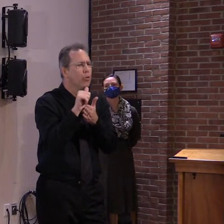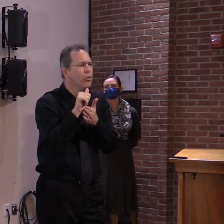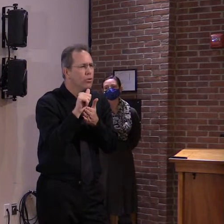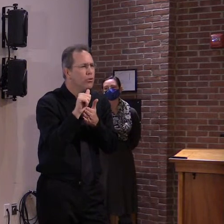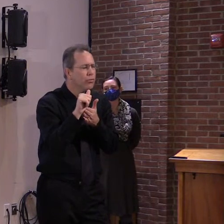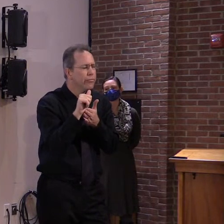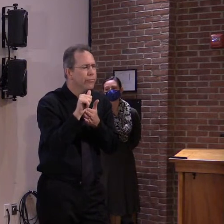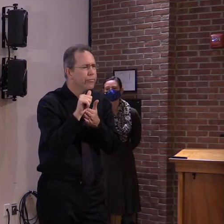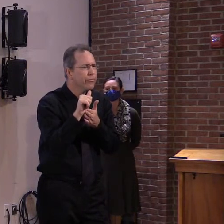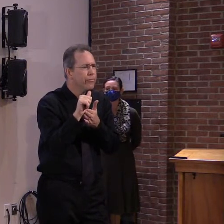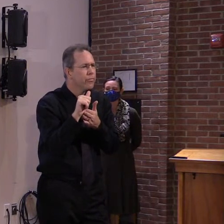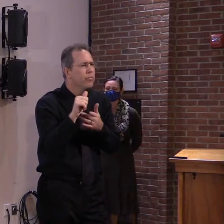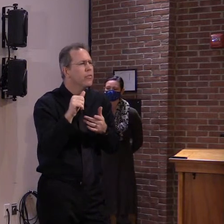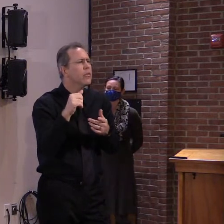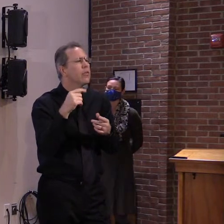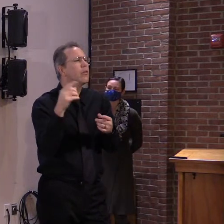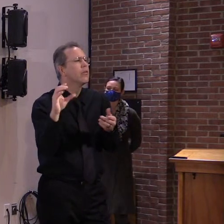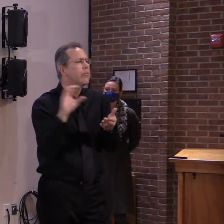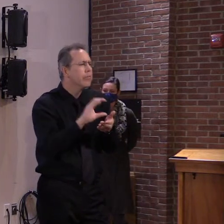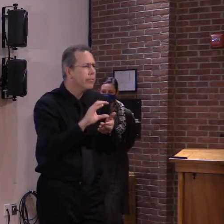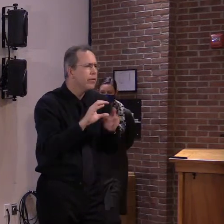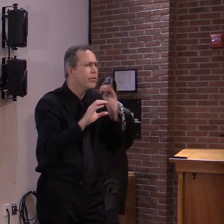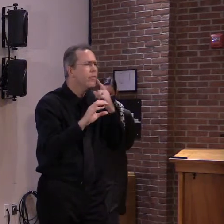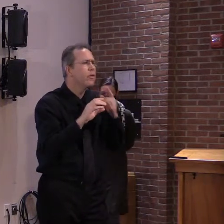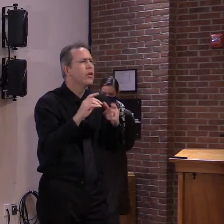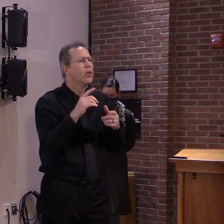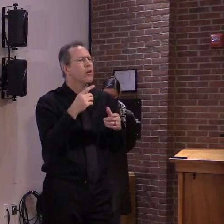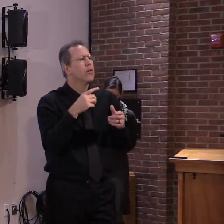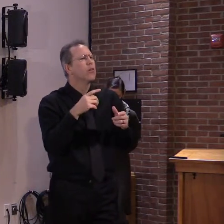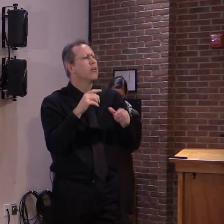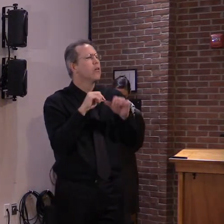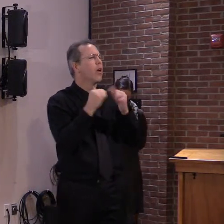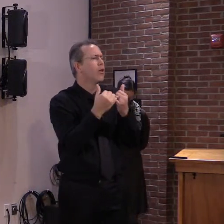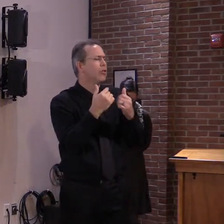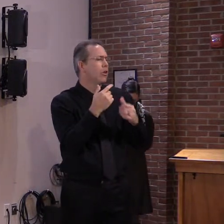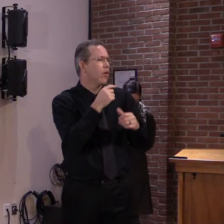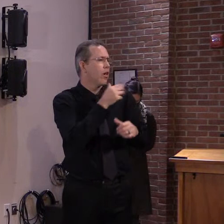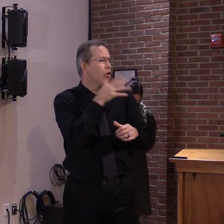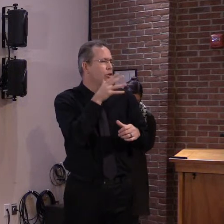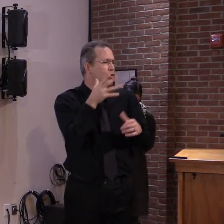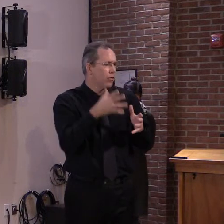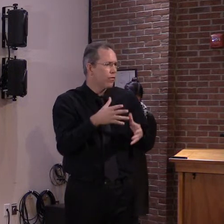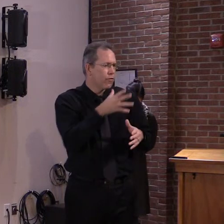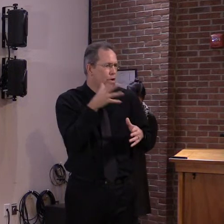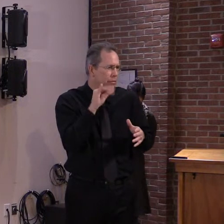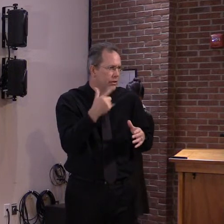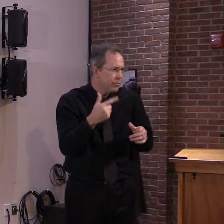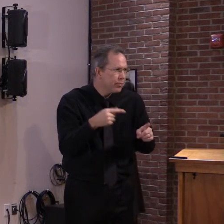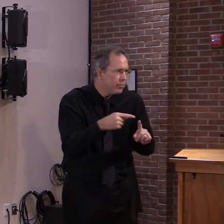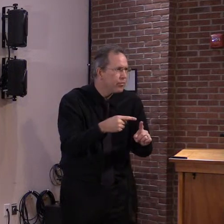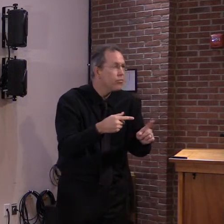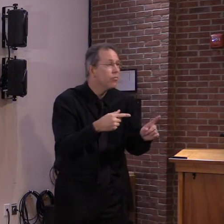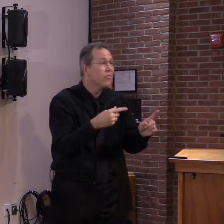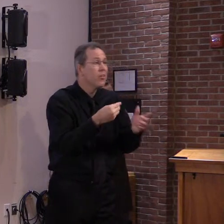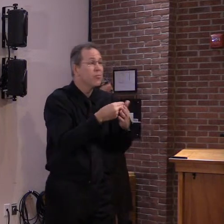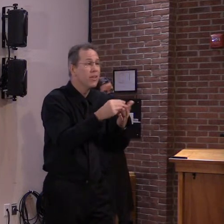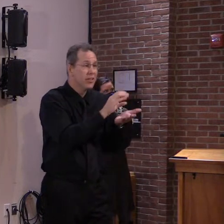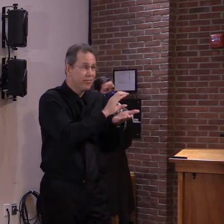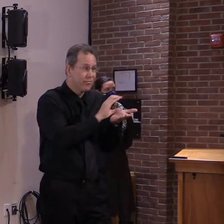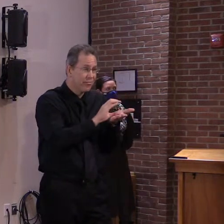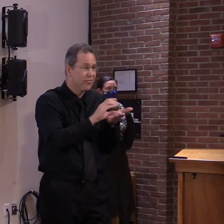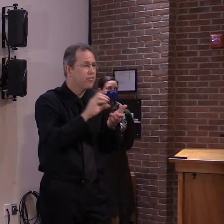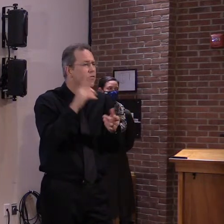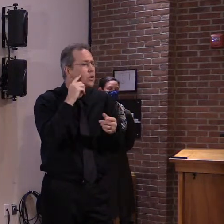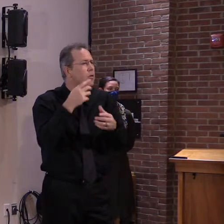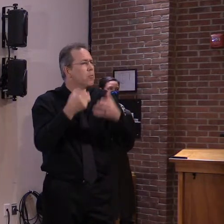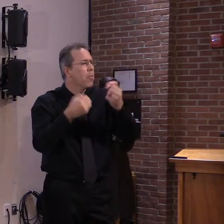of Agriculture grant program to move some of the money that was directed to the dairy